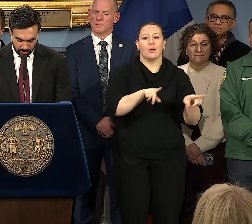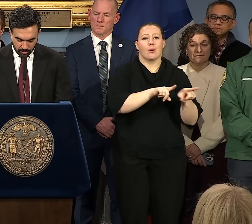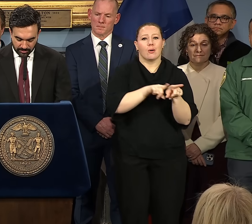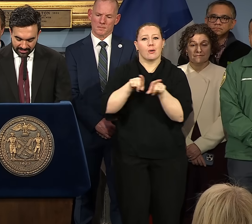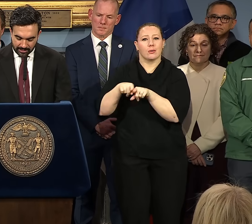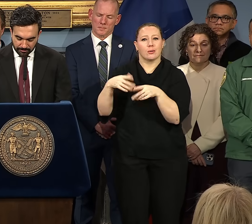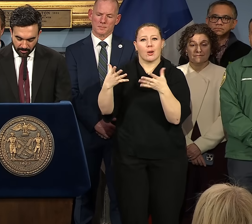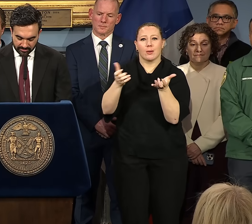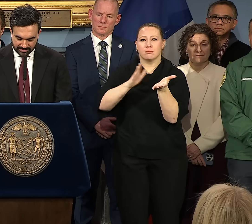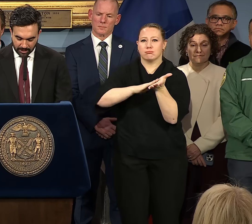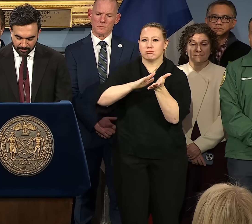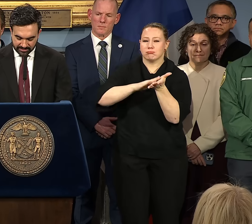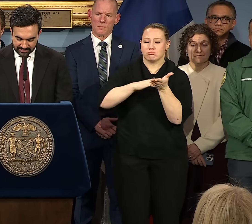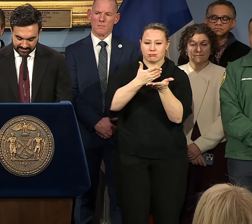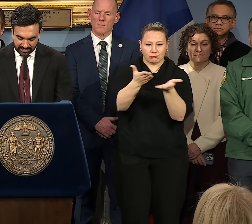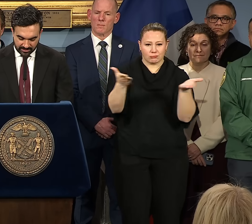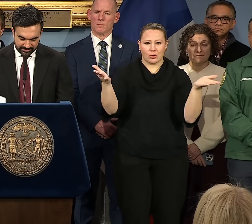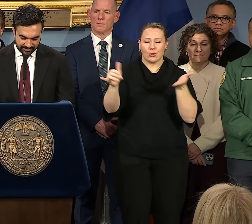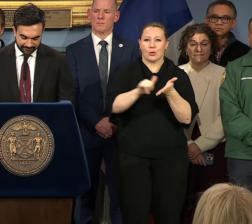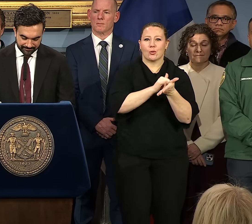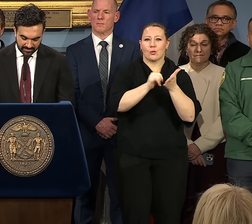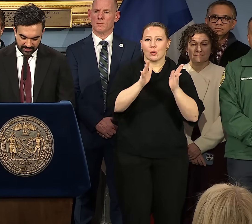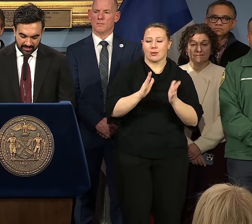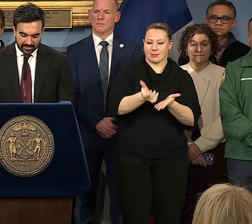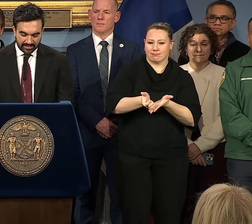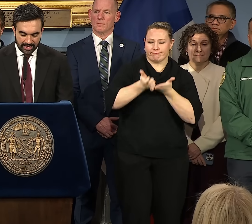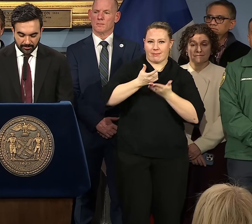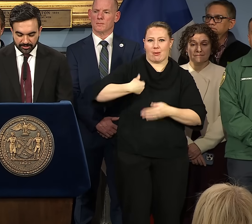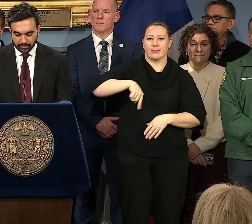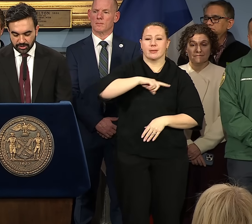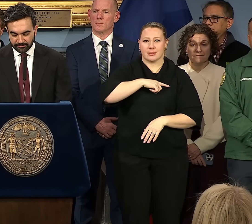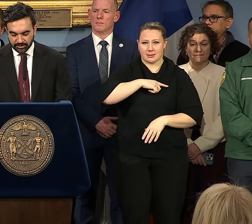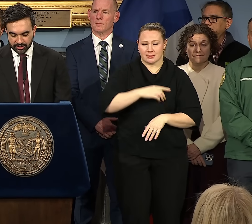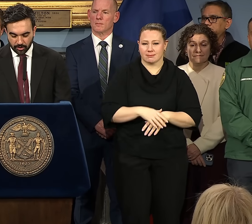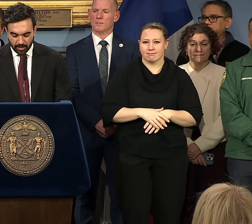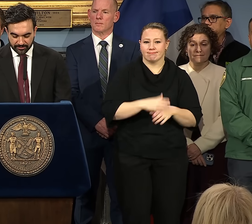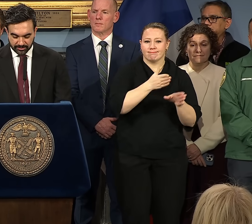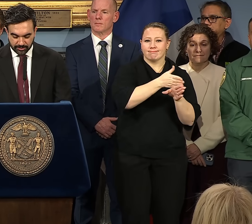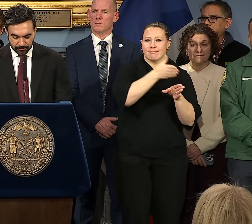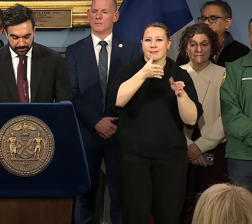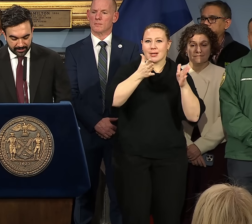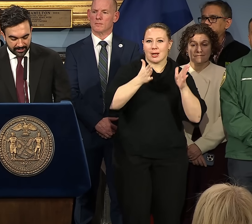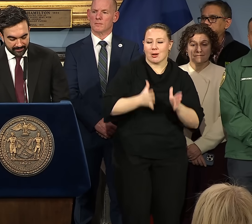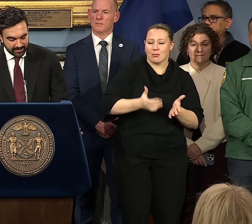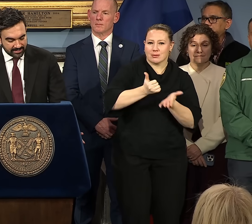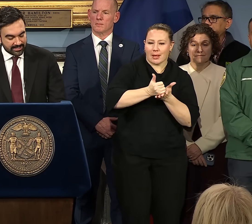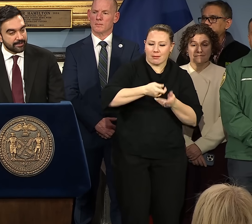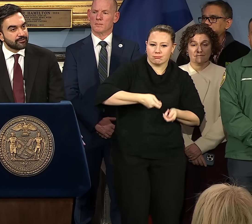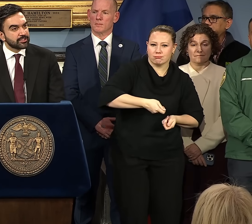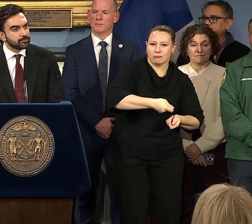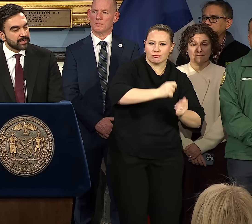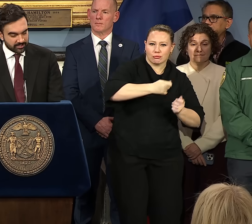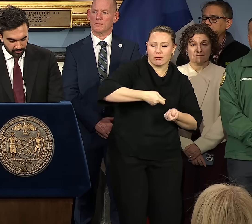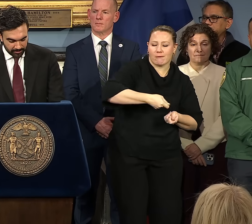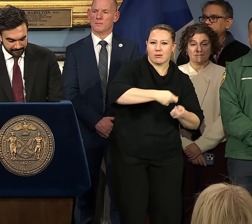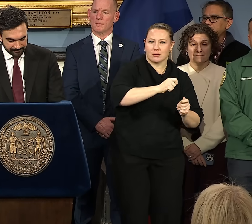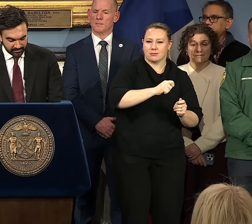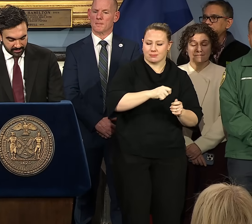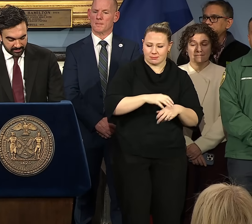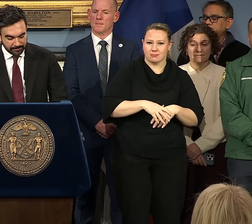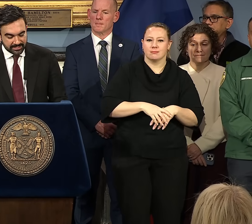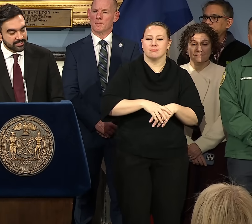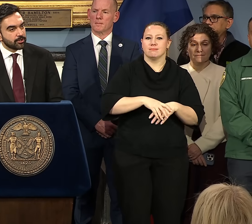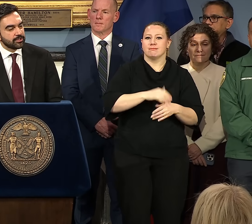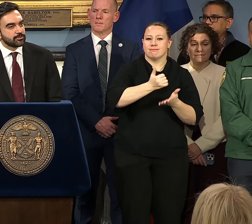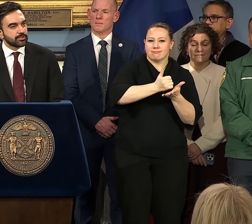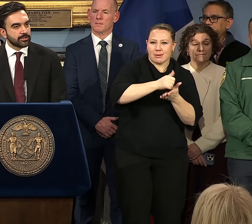Yorkers who did their part to help our city stay on its feet. The neighbors who shoveled snow off their stoop and then did the same for the stoop next door.